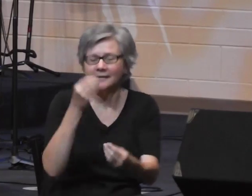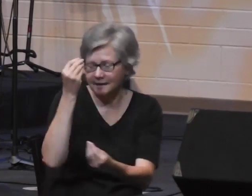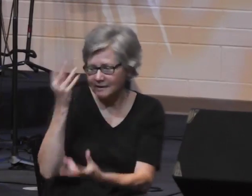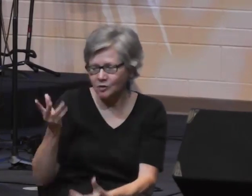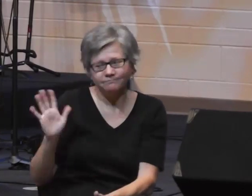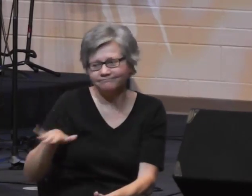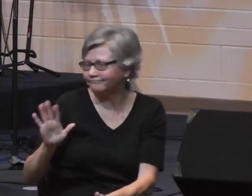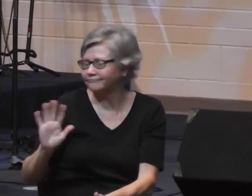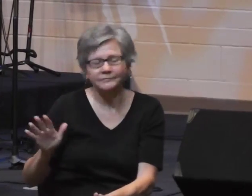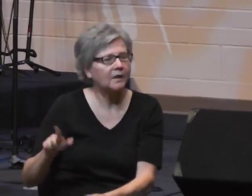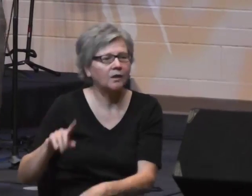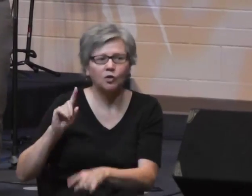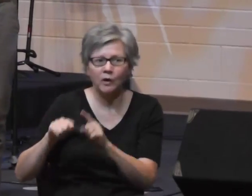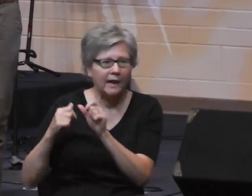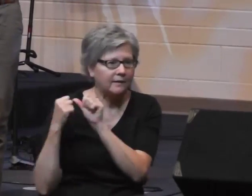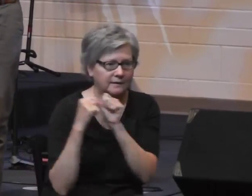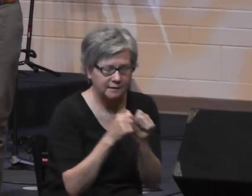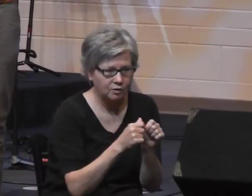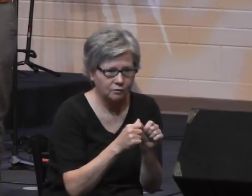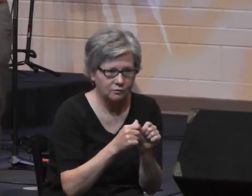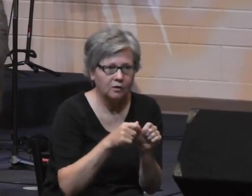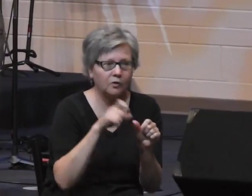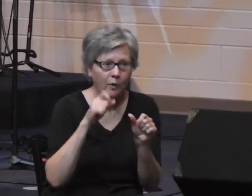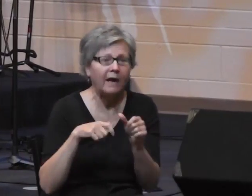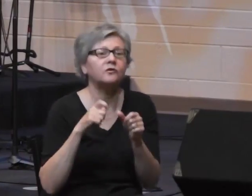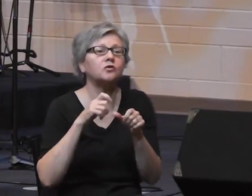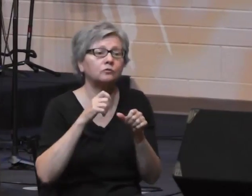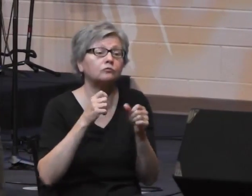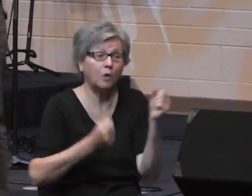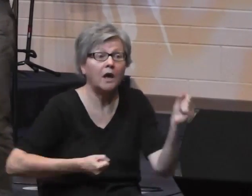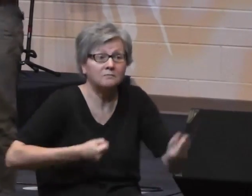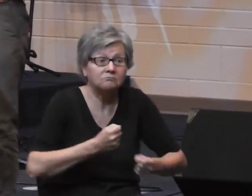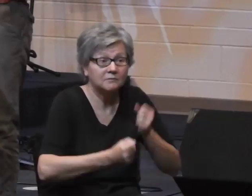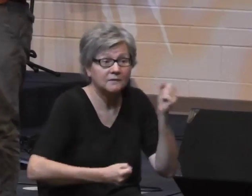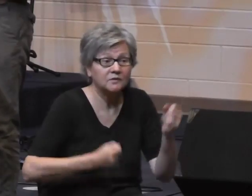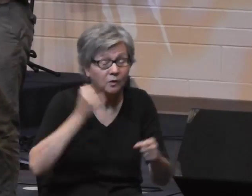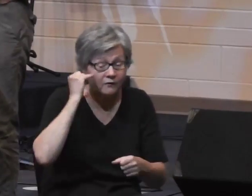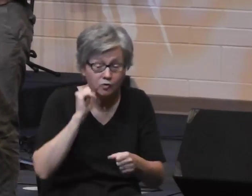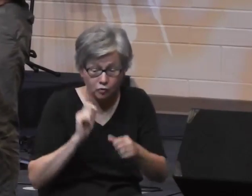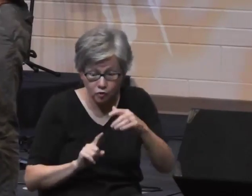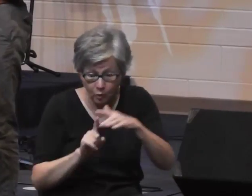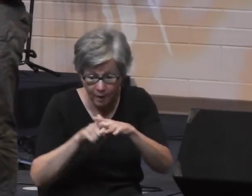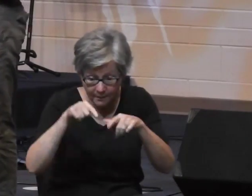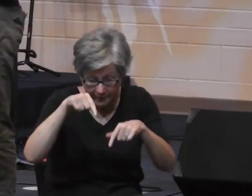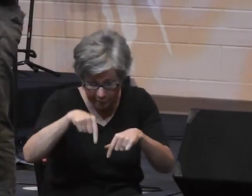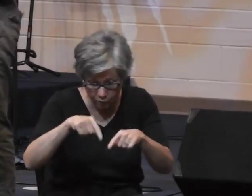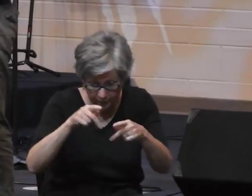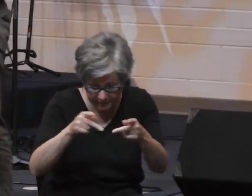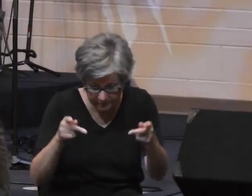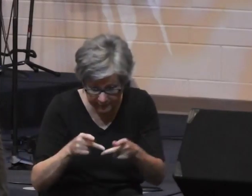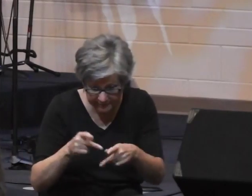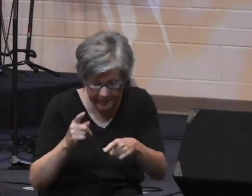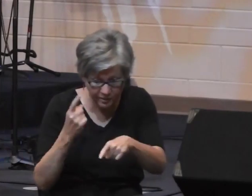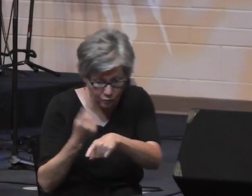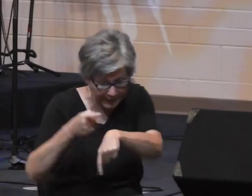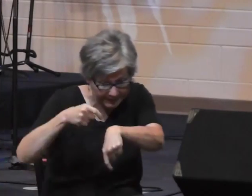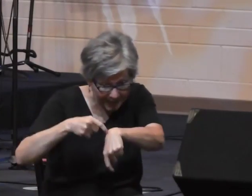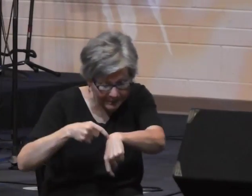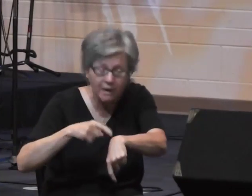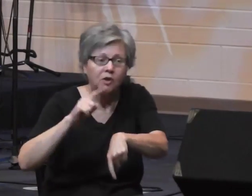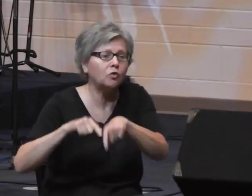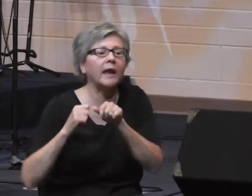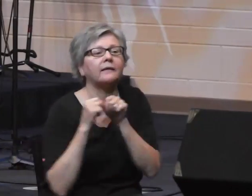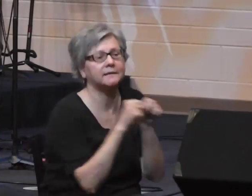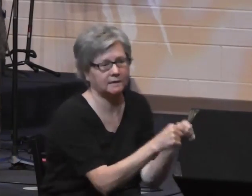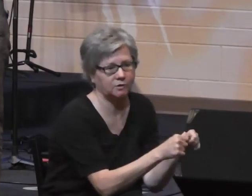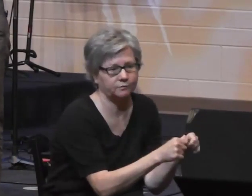because this is a run, this is not a crawl, and if you don't make it by this time, you're not going fast enough, they pull you from the course. Every year